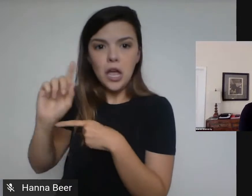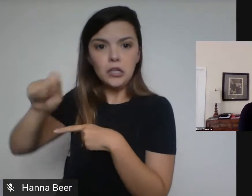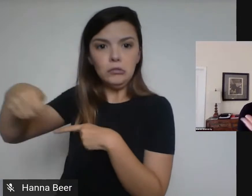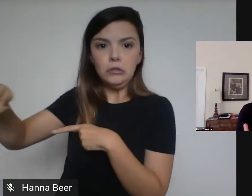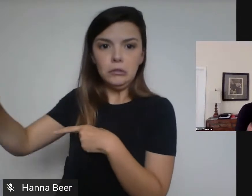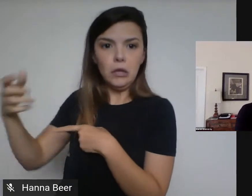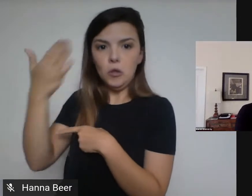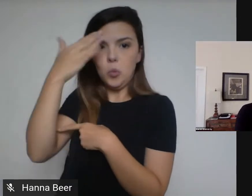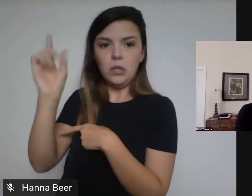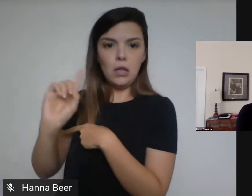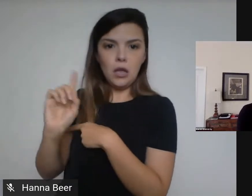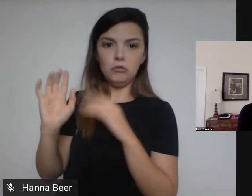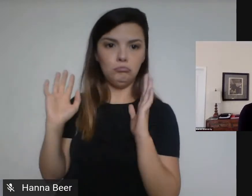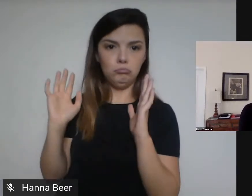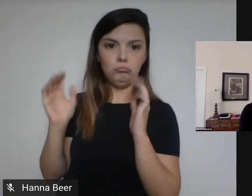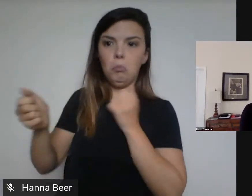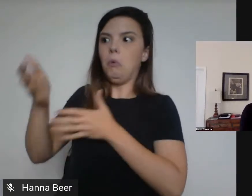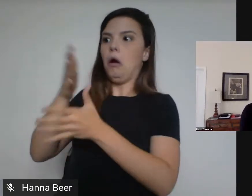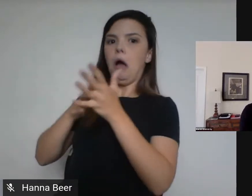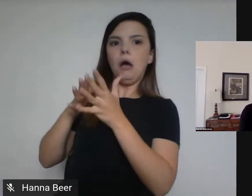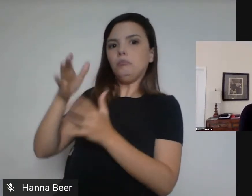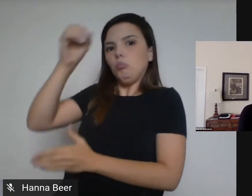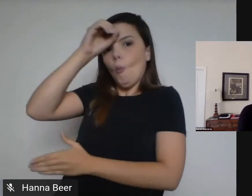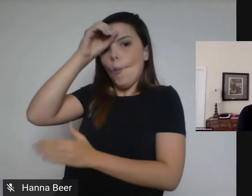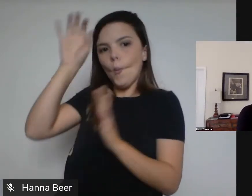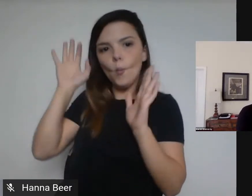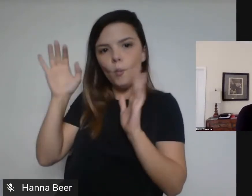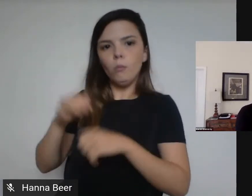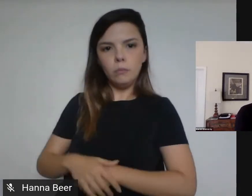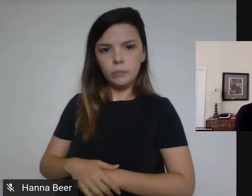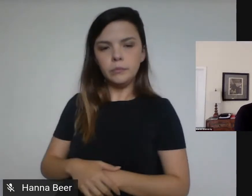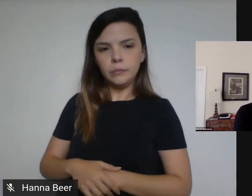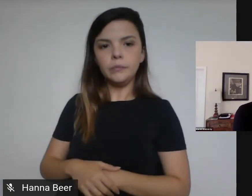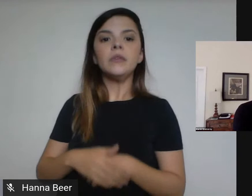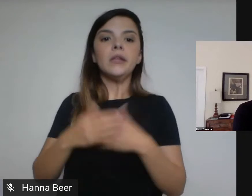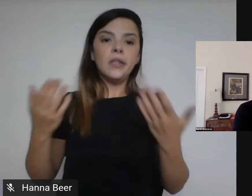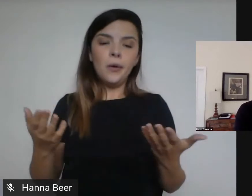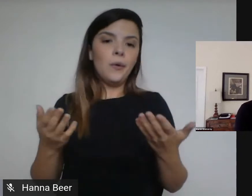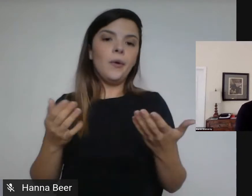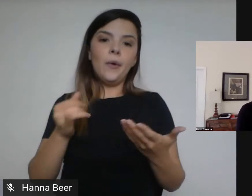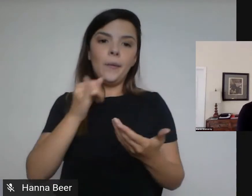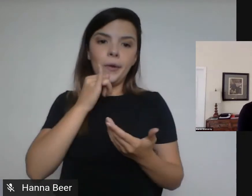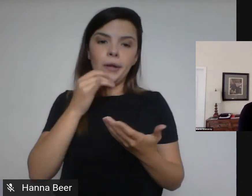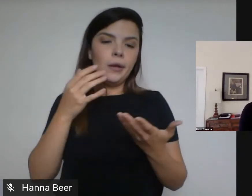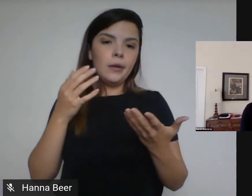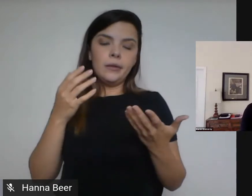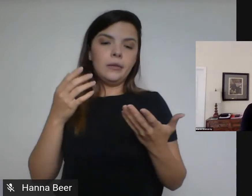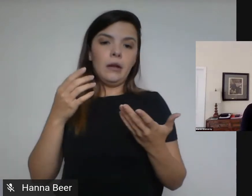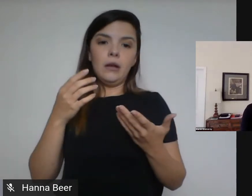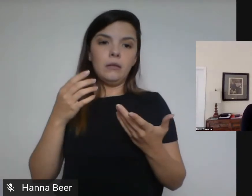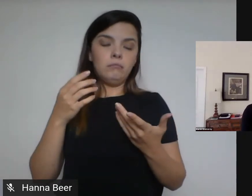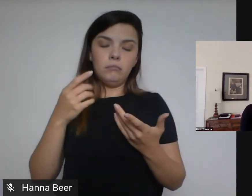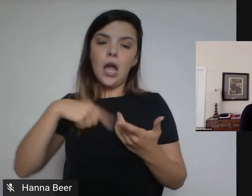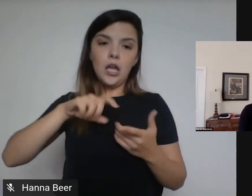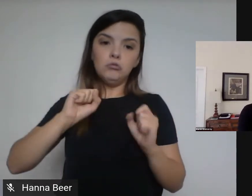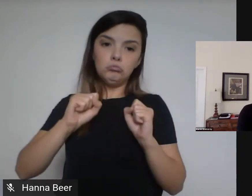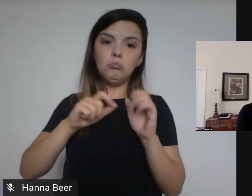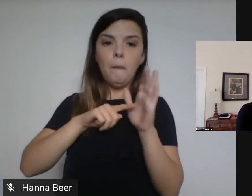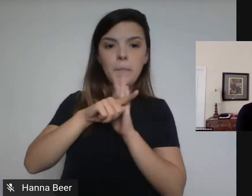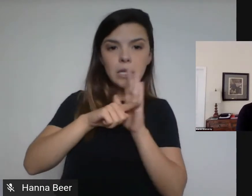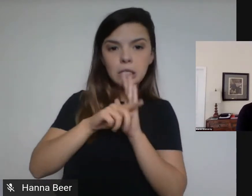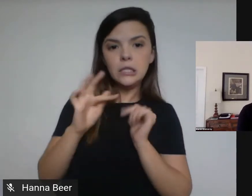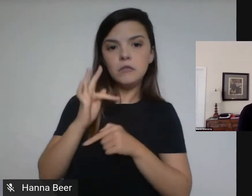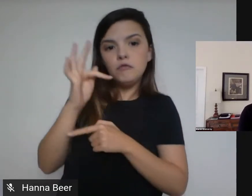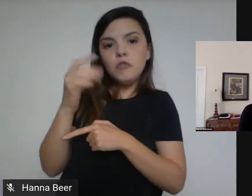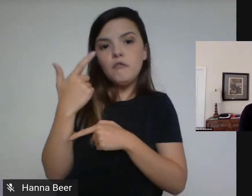People have looked at this group in particular to try to look at anatomical changes and